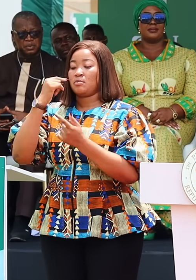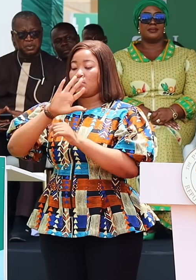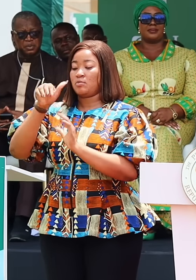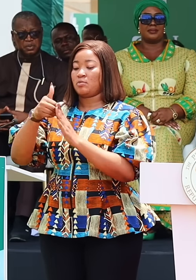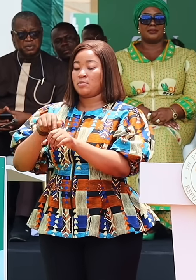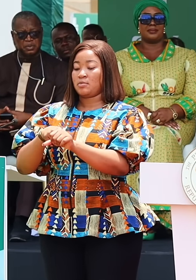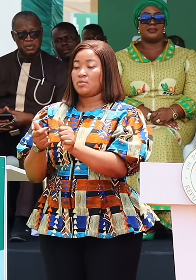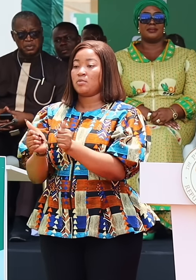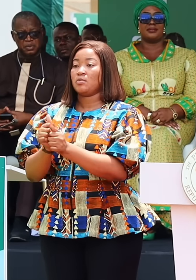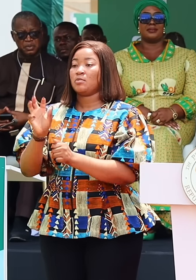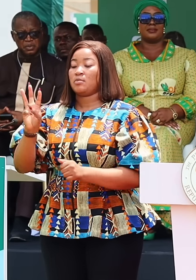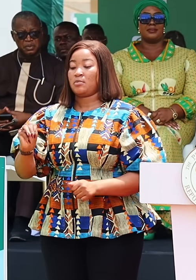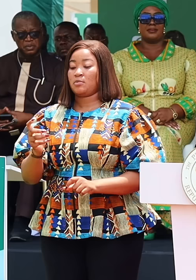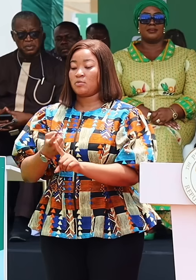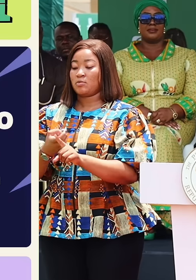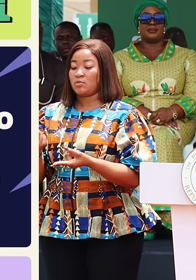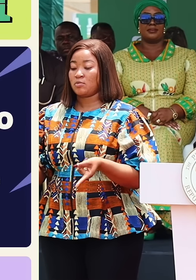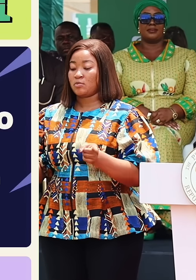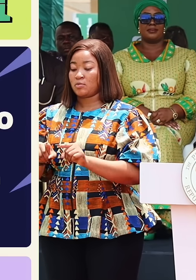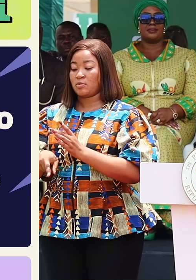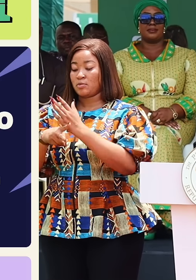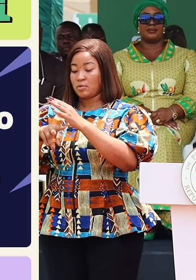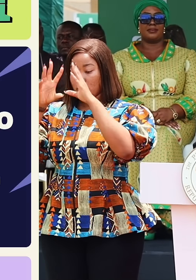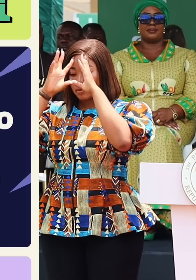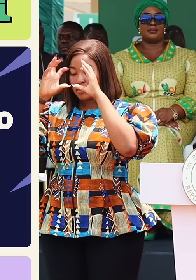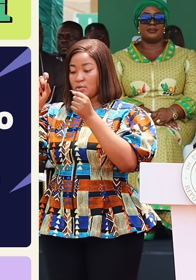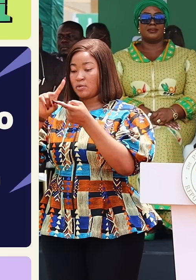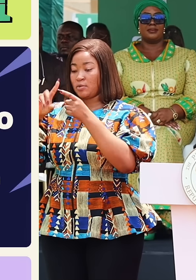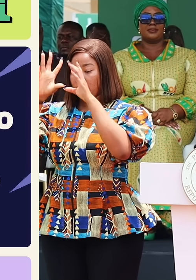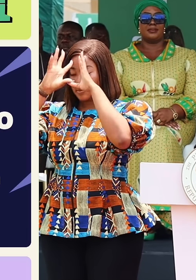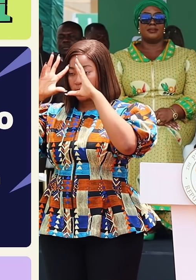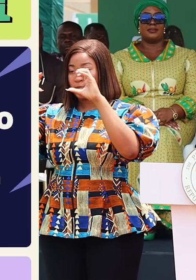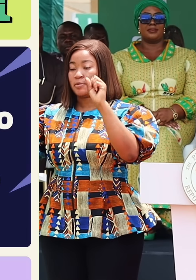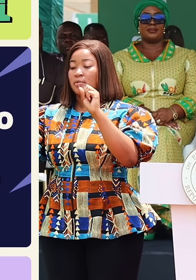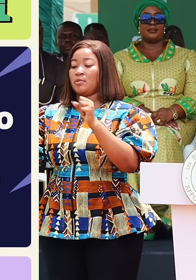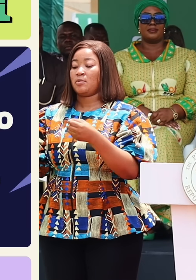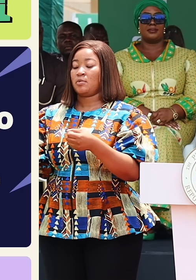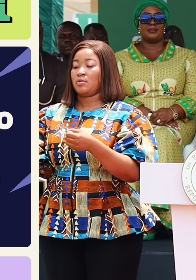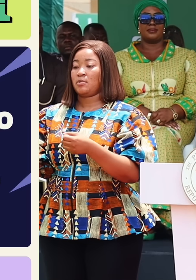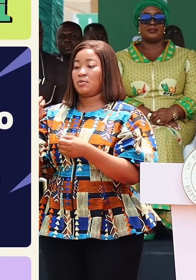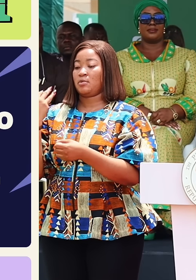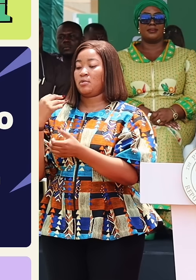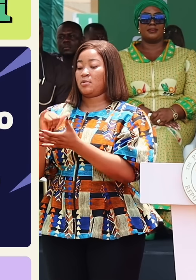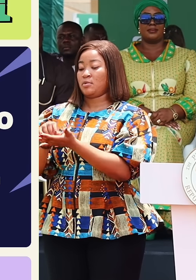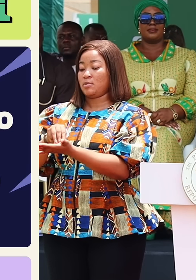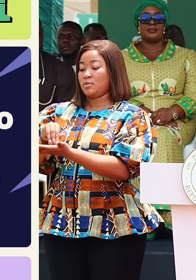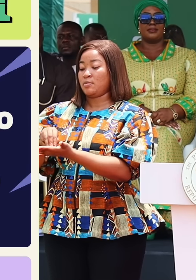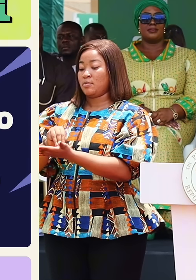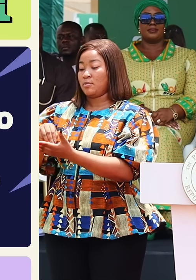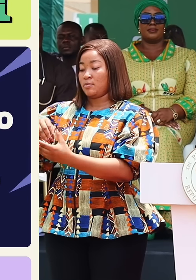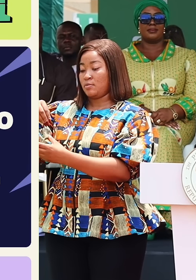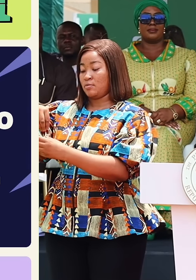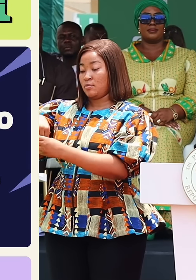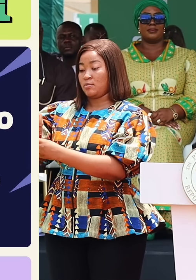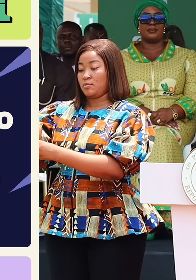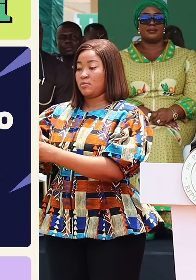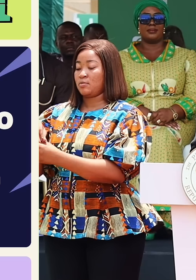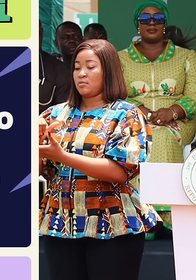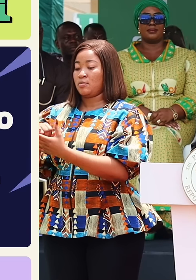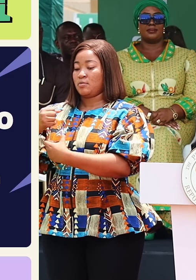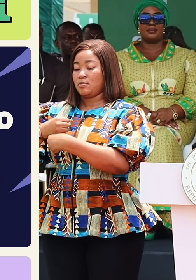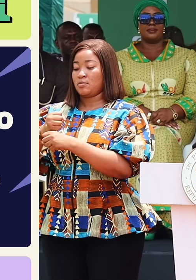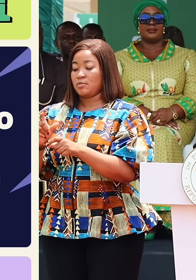him. From when I was vice president to when I was president was when this cement plant was